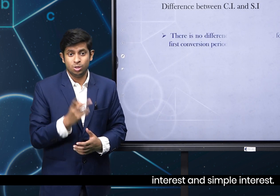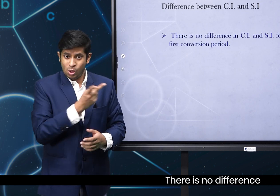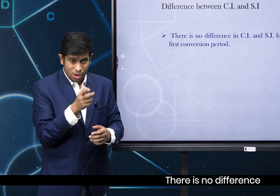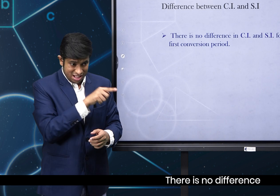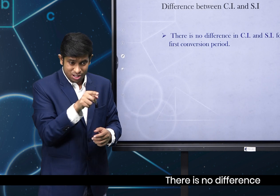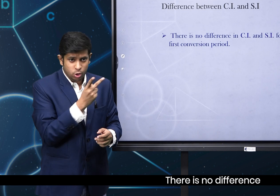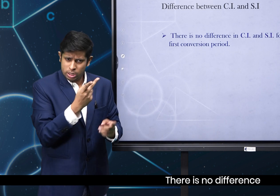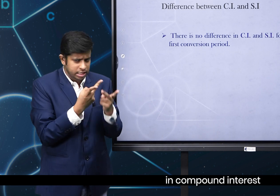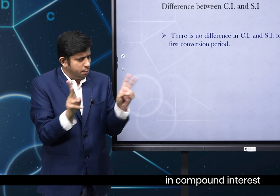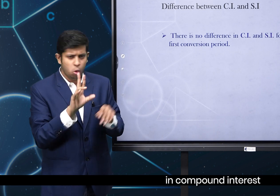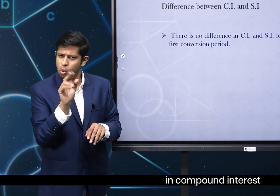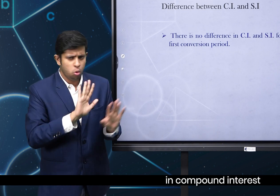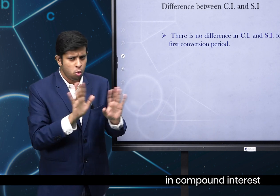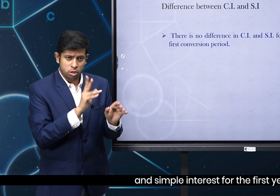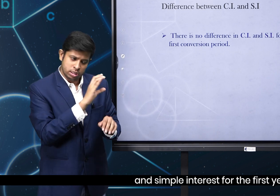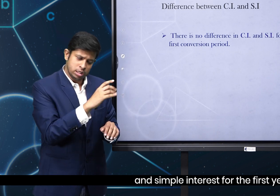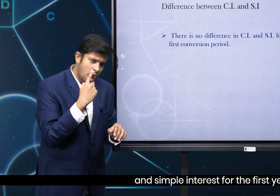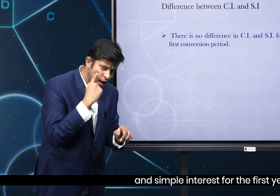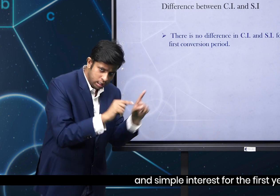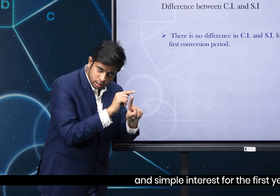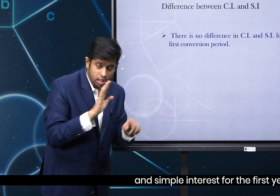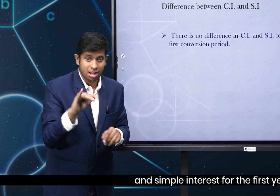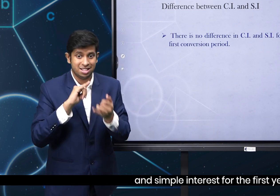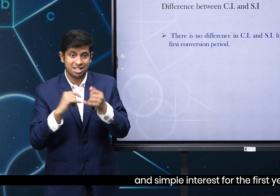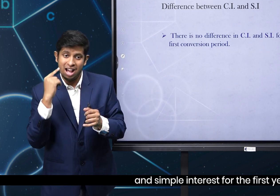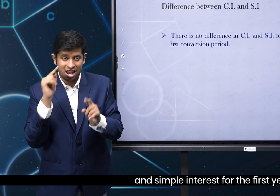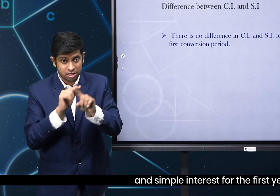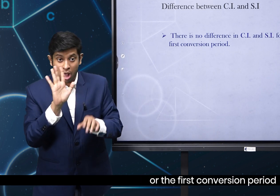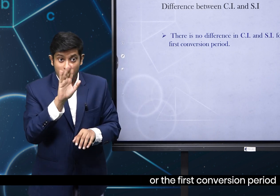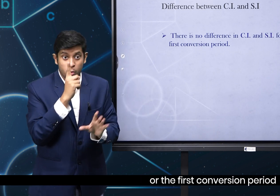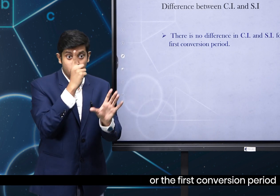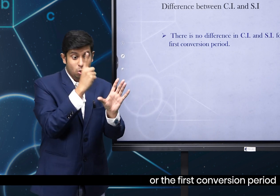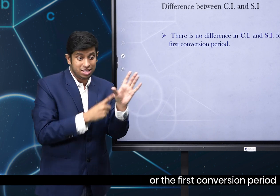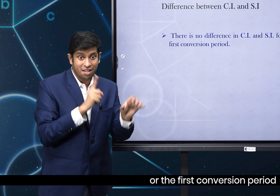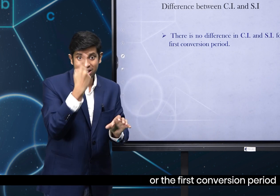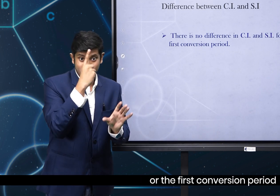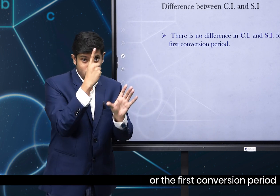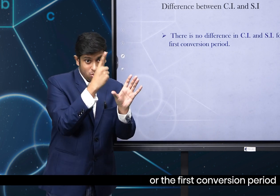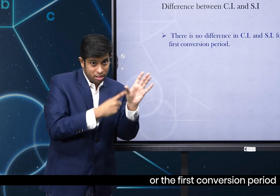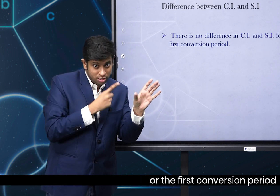There is no difference in compound interest and simple interest for the first year or the first conversion period.